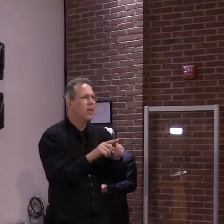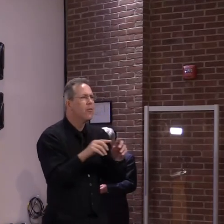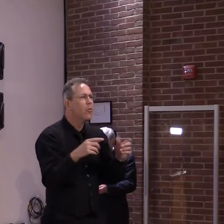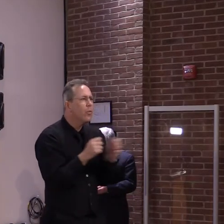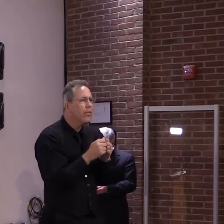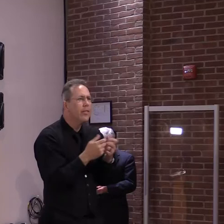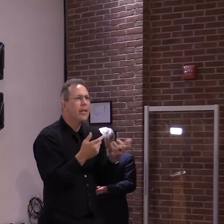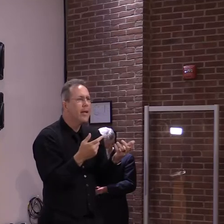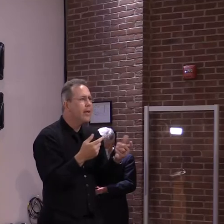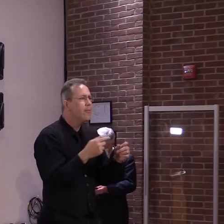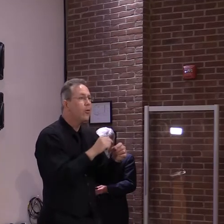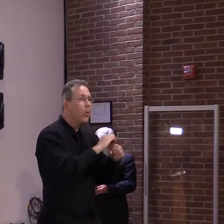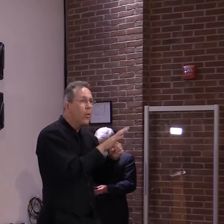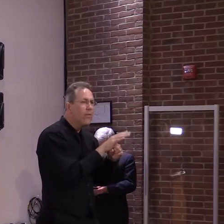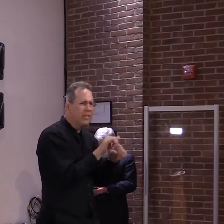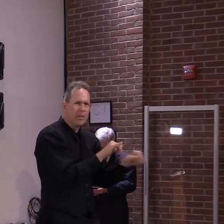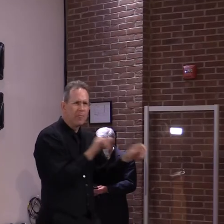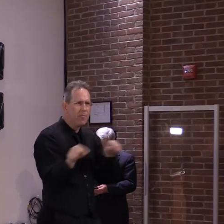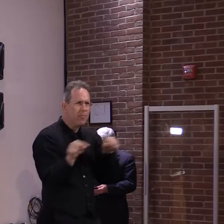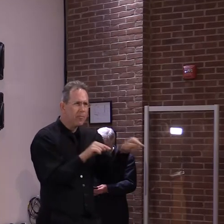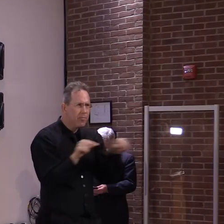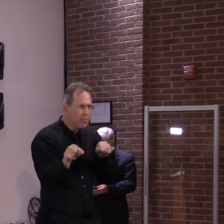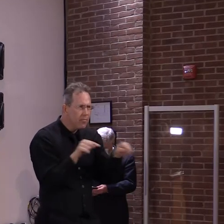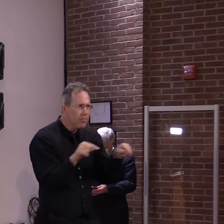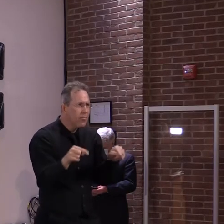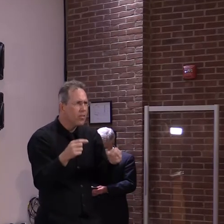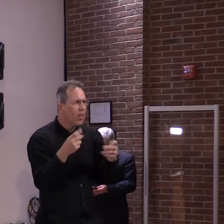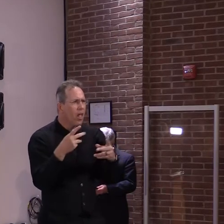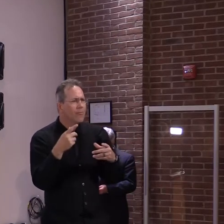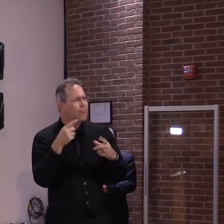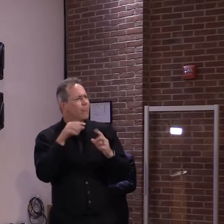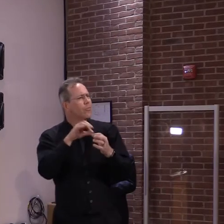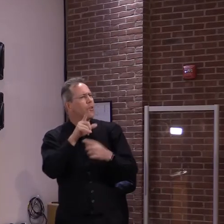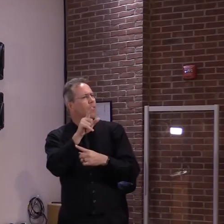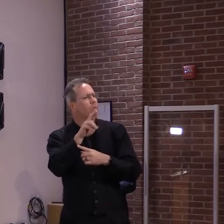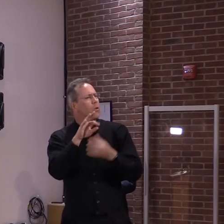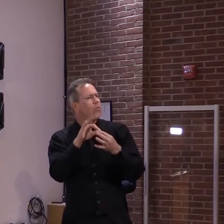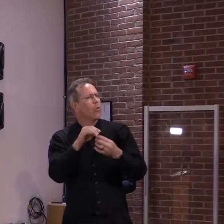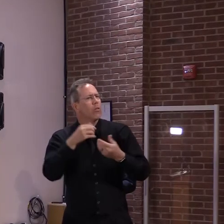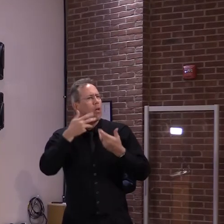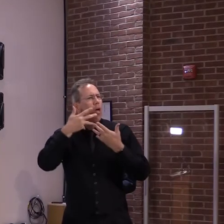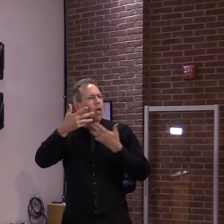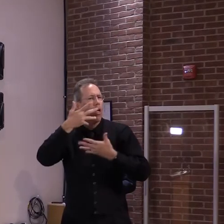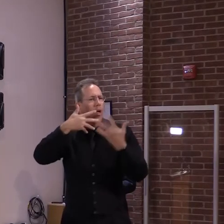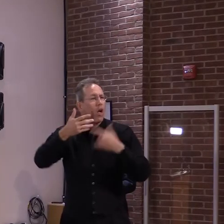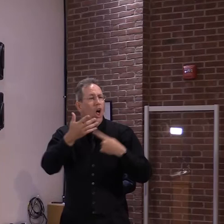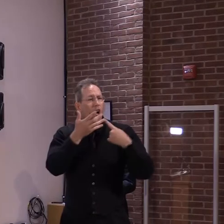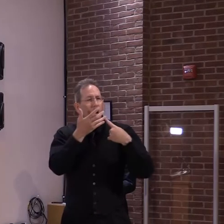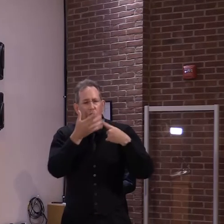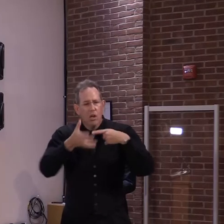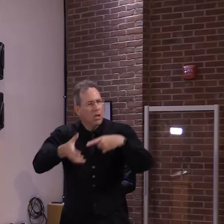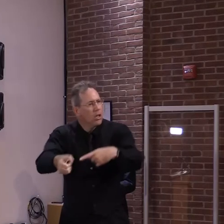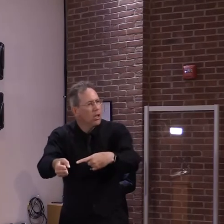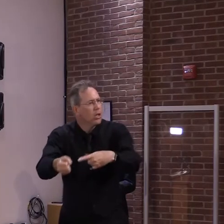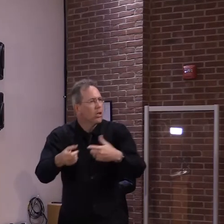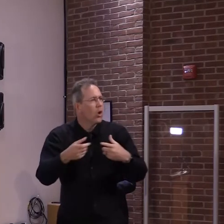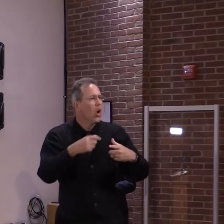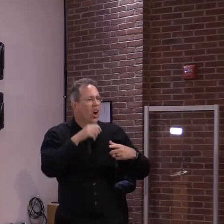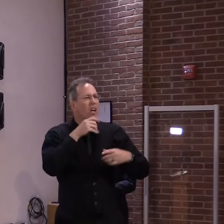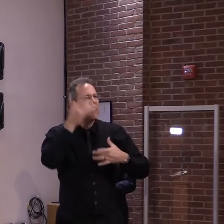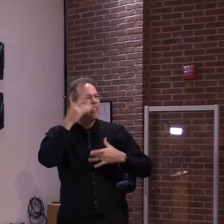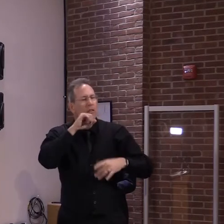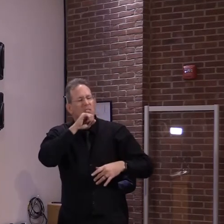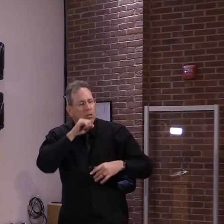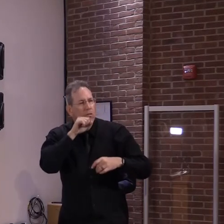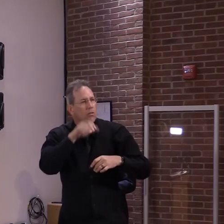transmission from person to person and a lot of opportunity for the virus to mutate. And if you don't have a lot of opportunity for the virus to